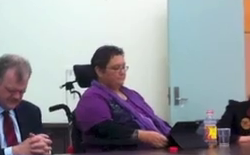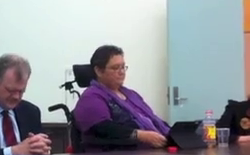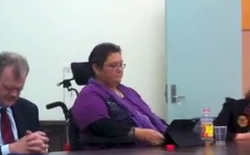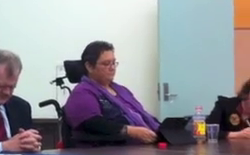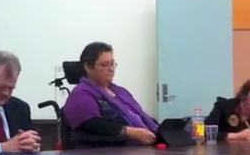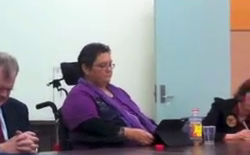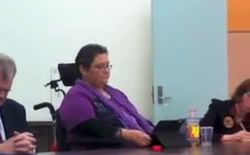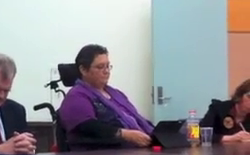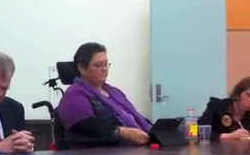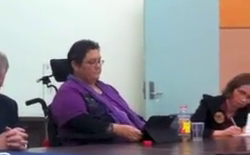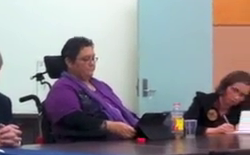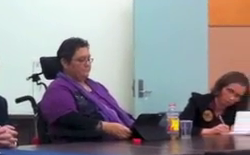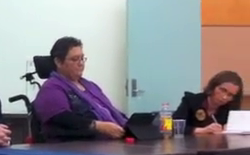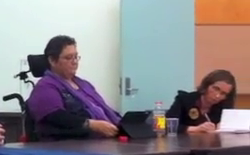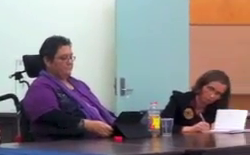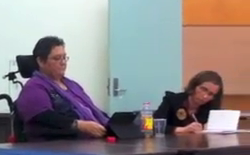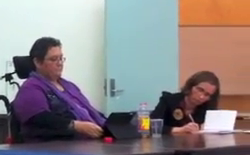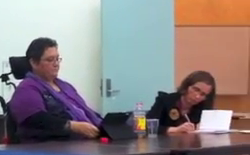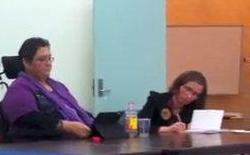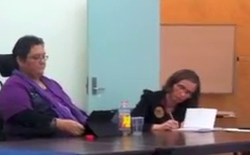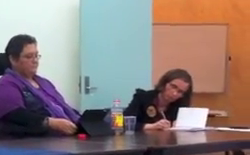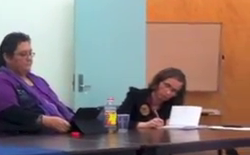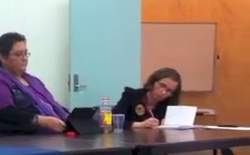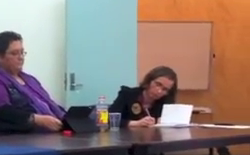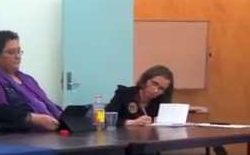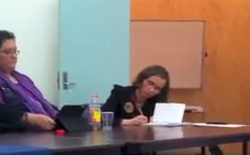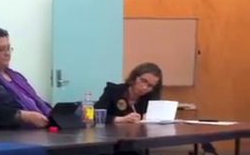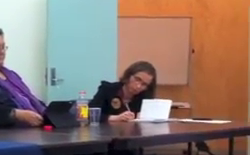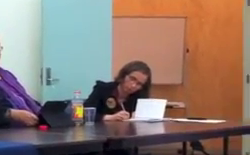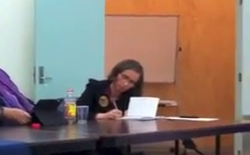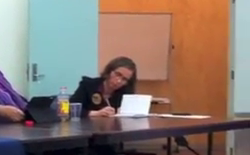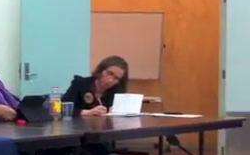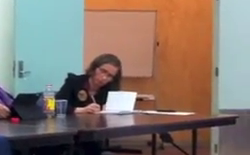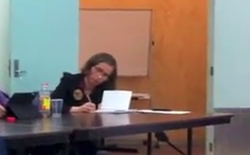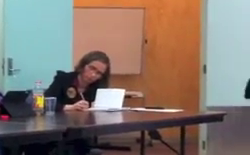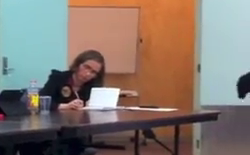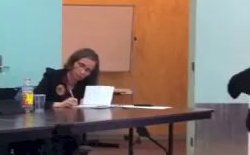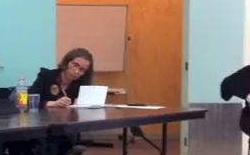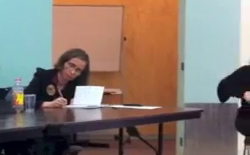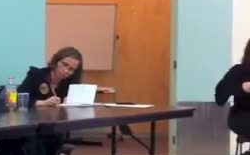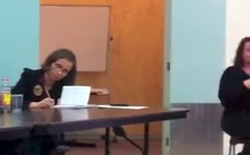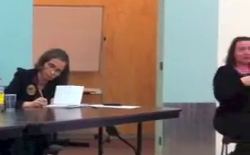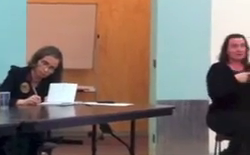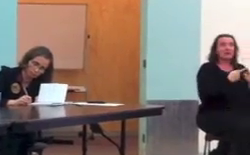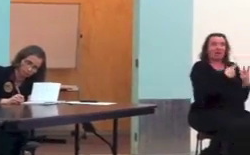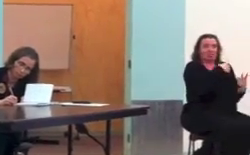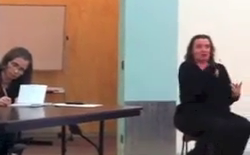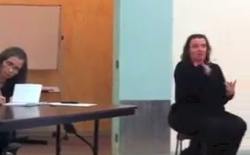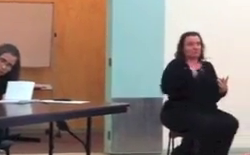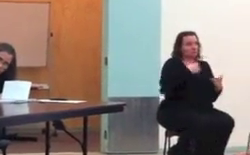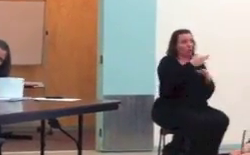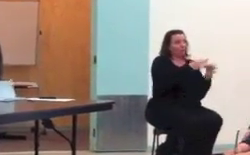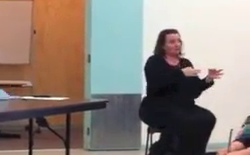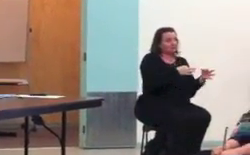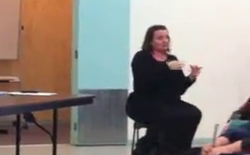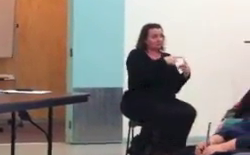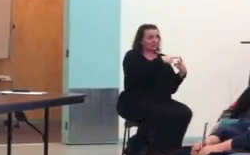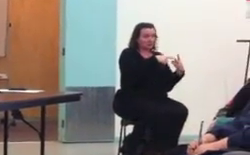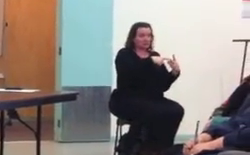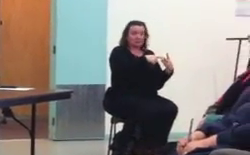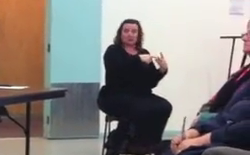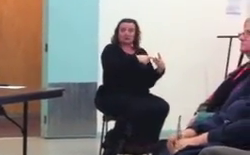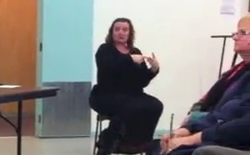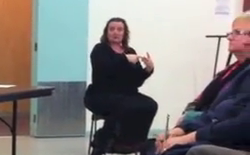all too aware, and that very frequently inside Work and Income and other government offices right now. I fear that